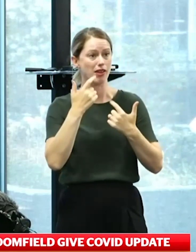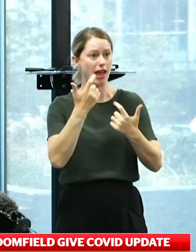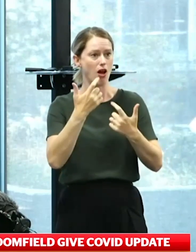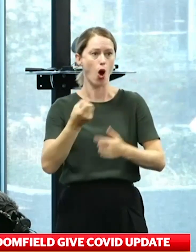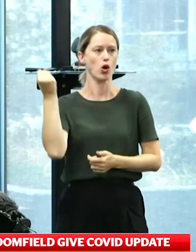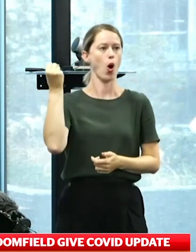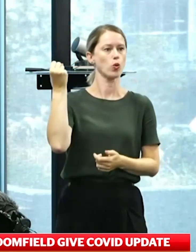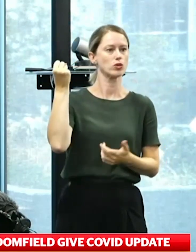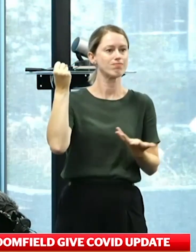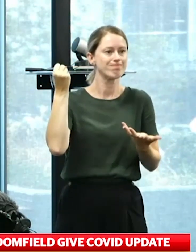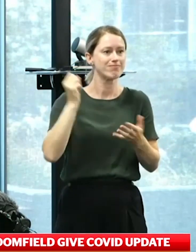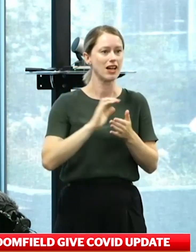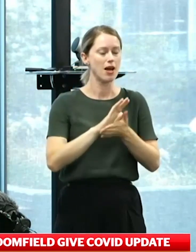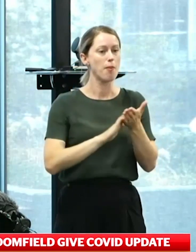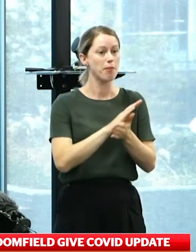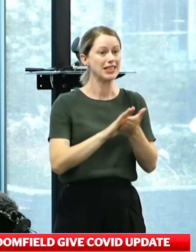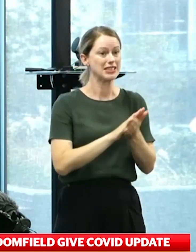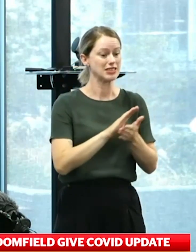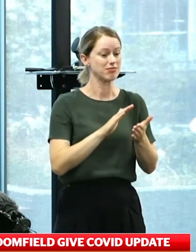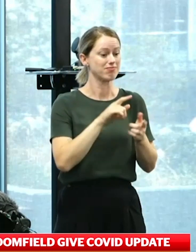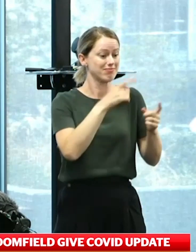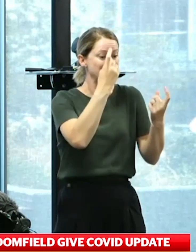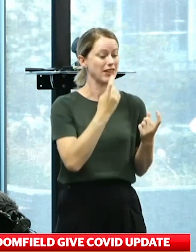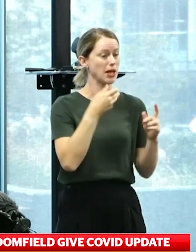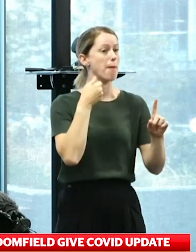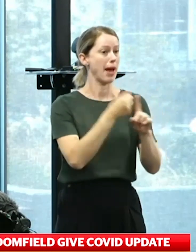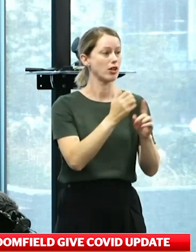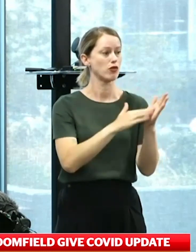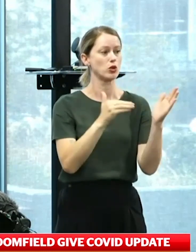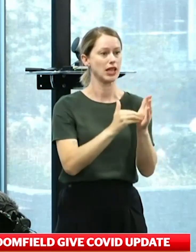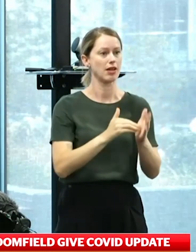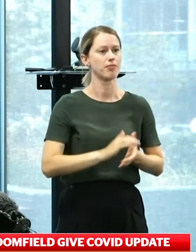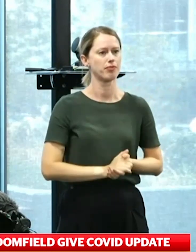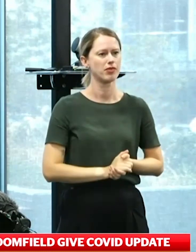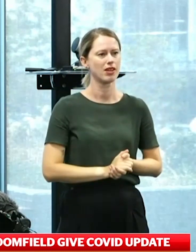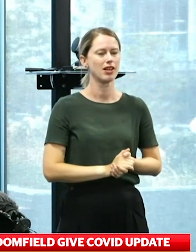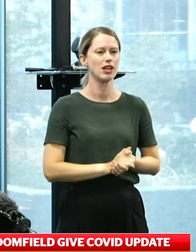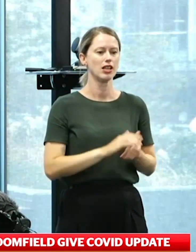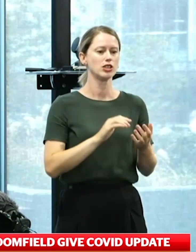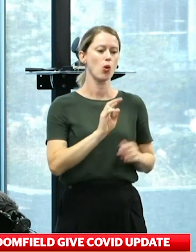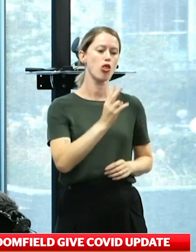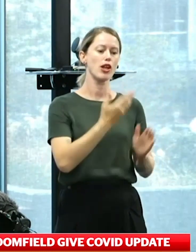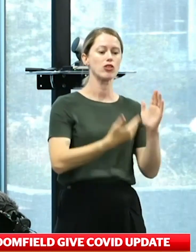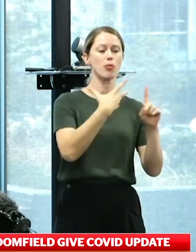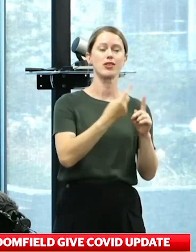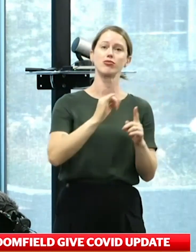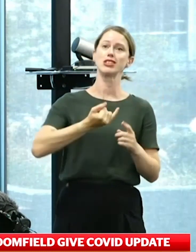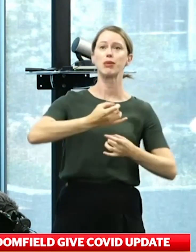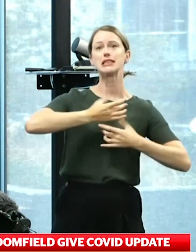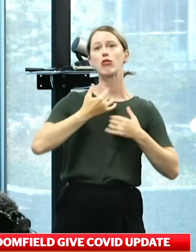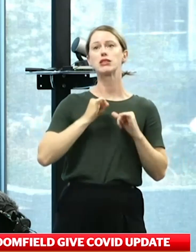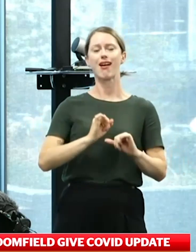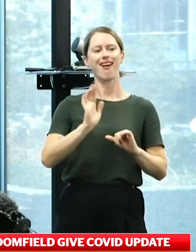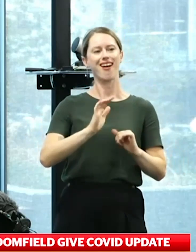The consequences of our nation's health and well-being will be serious. So don't think getting a booster is just about keeping yourself safe. It's